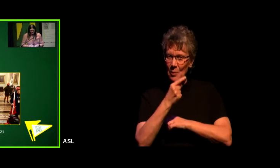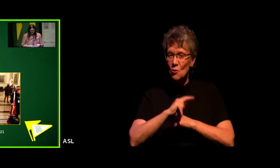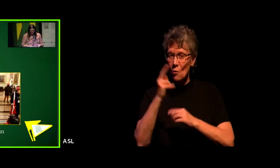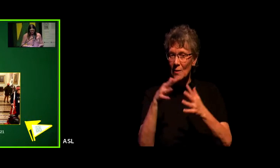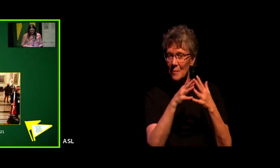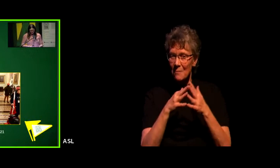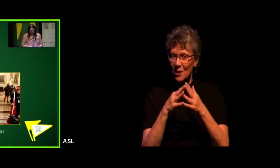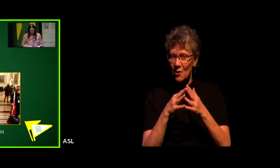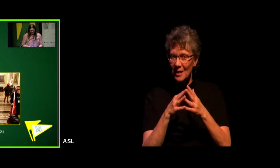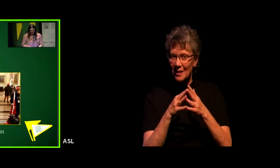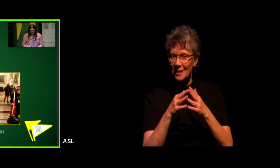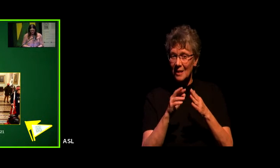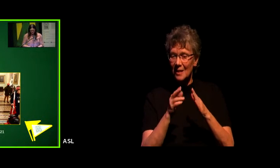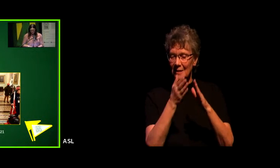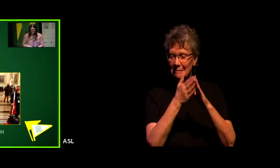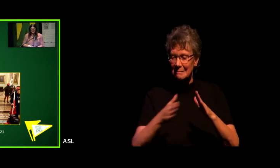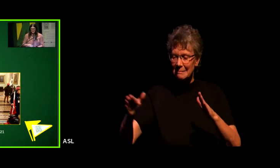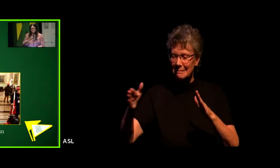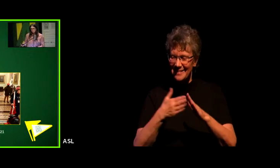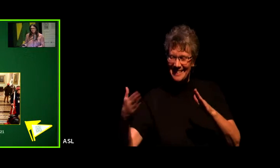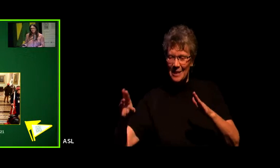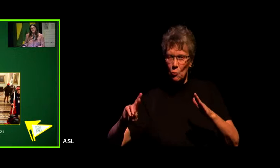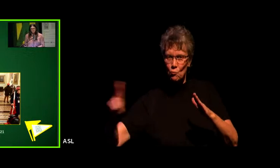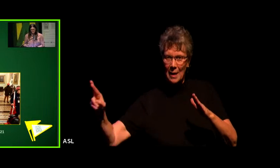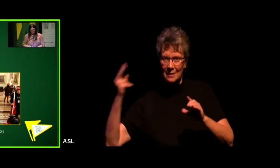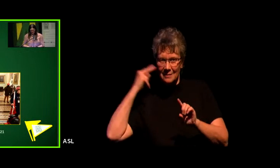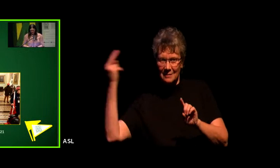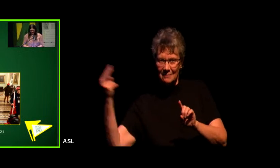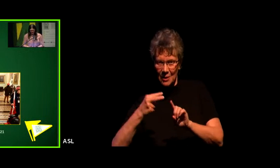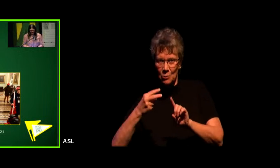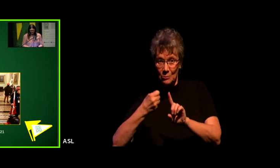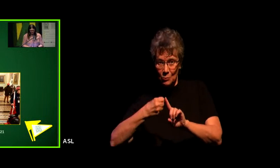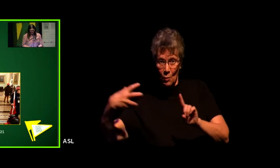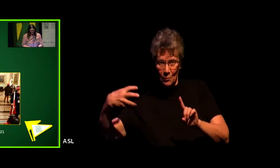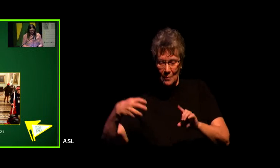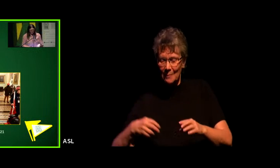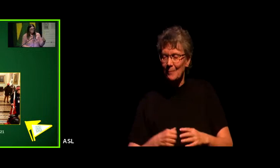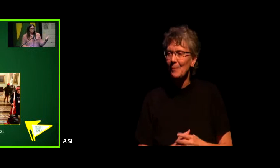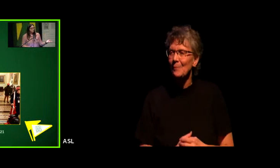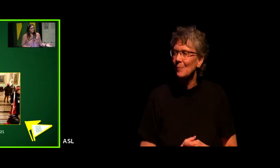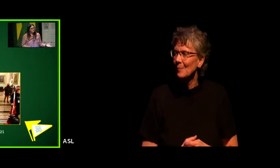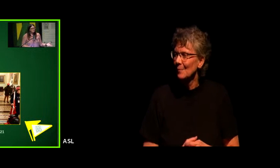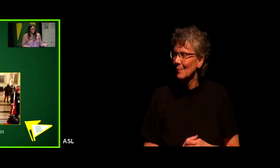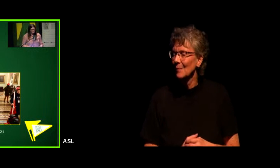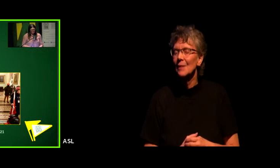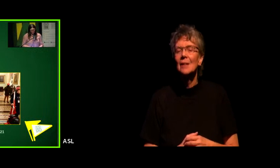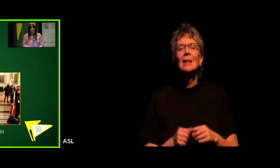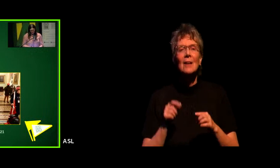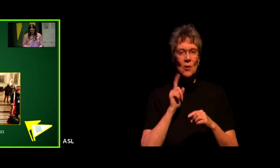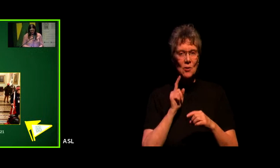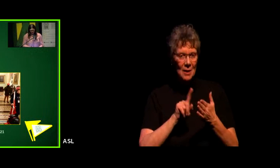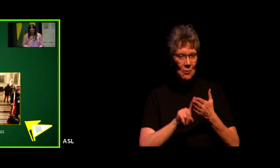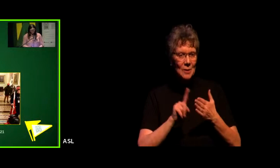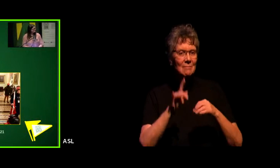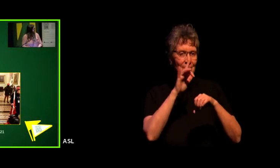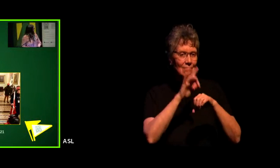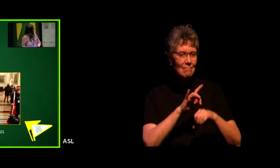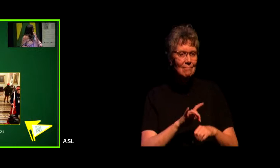research also examines pseudoarchaeology's use in contemporary conspirituality, like, for example, QAnon's conspiritual